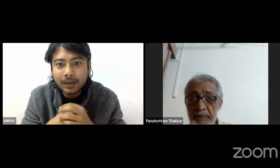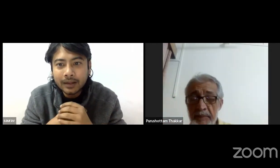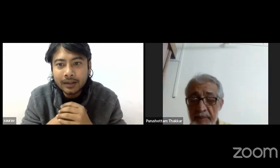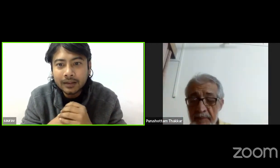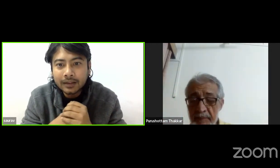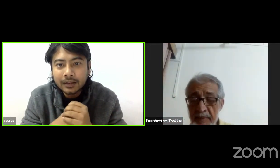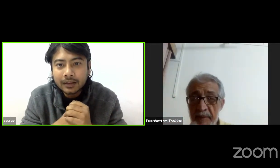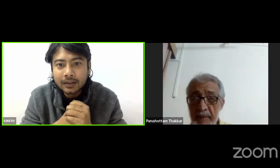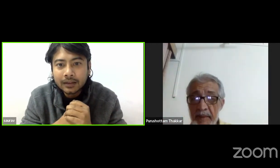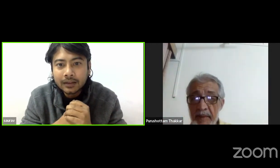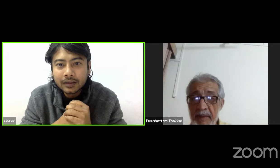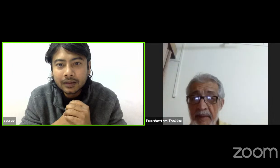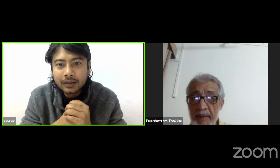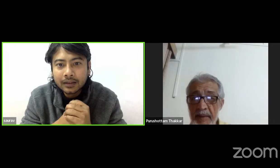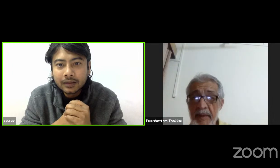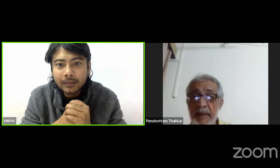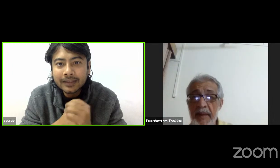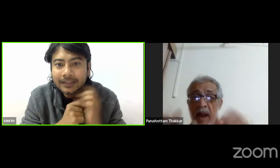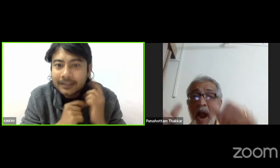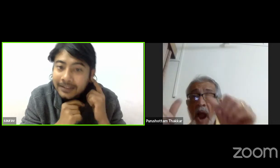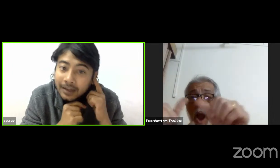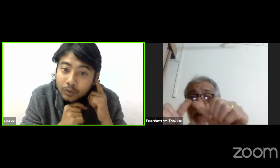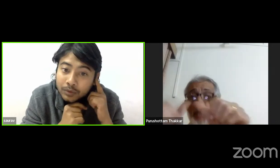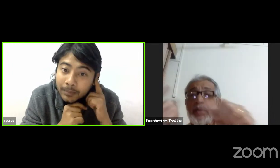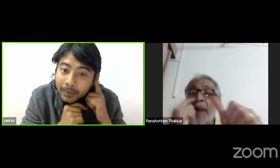to cover it. Mataji, he's saying Anutama.